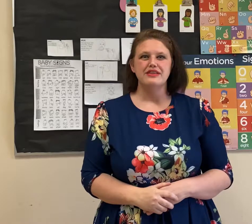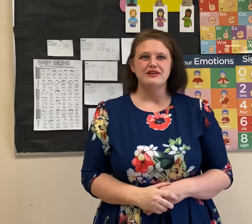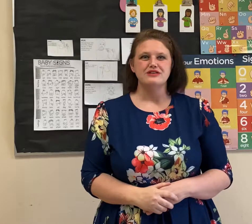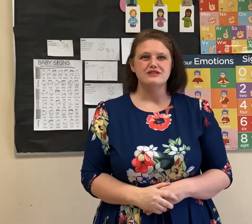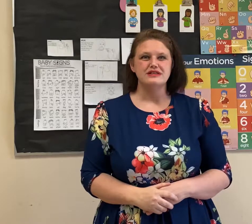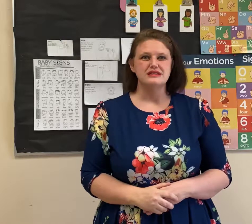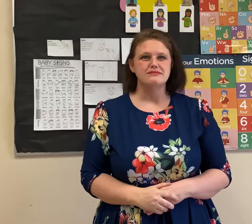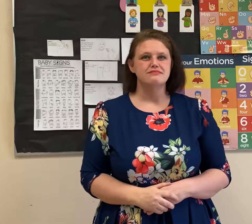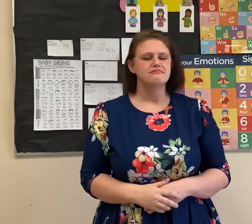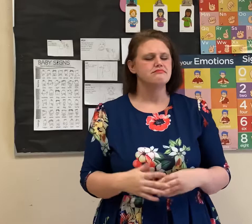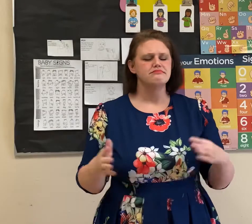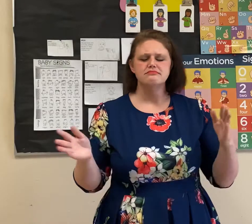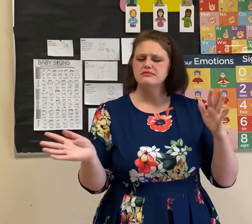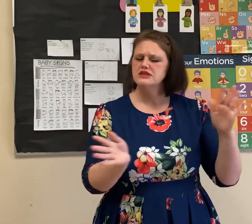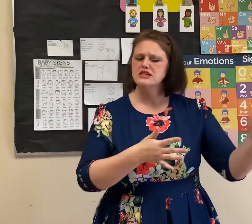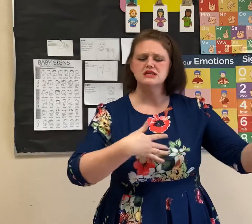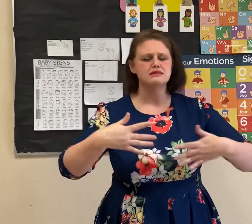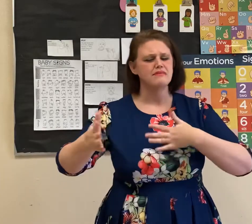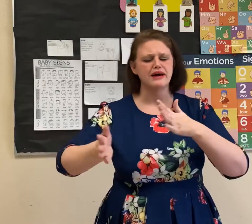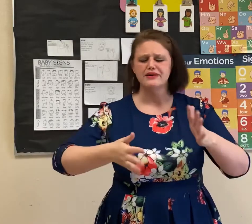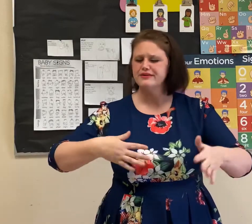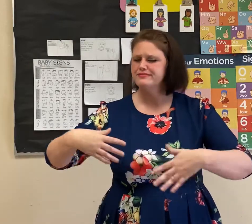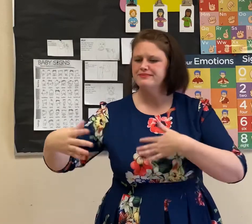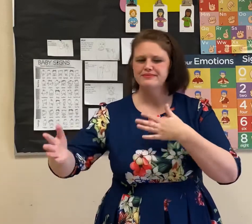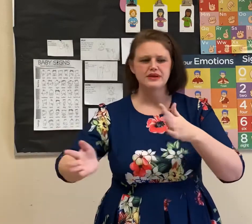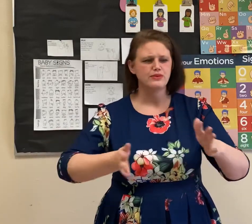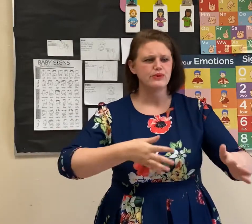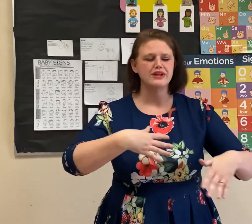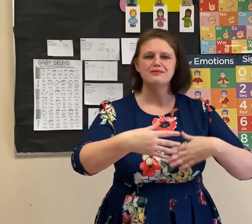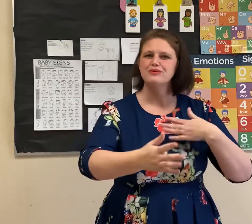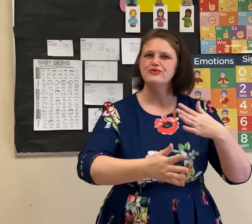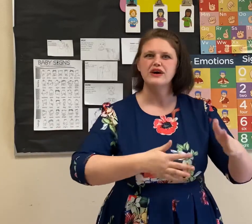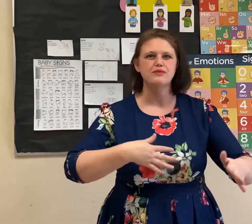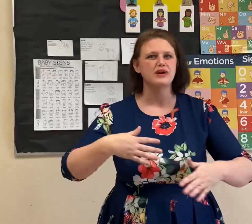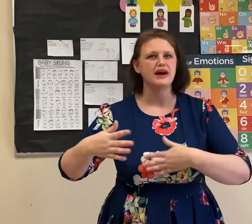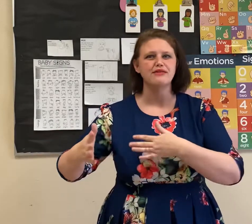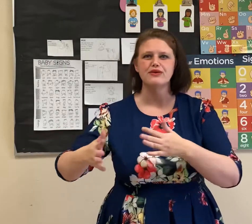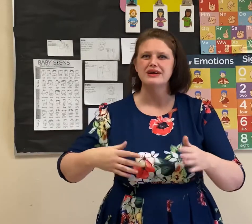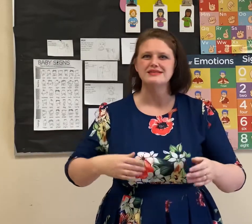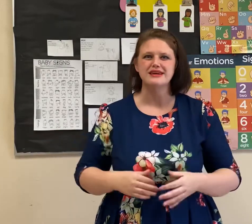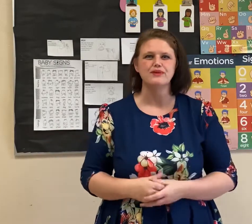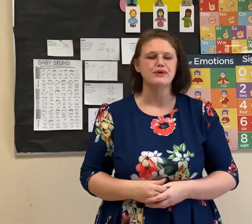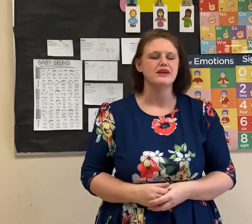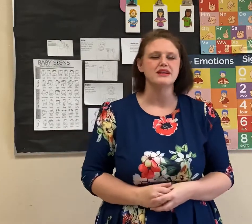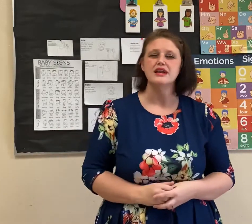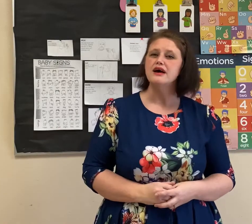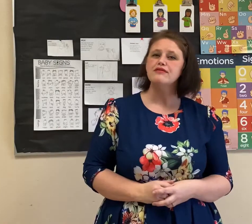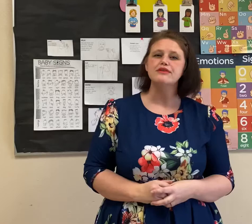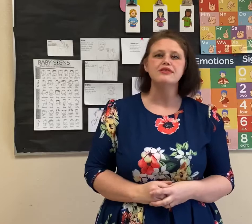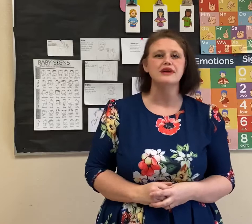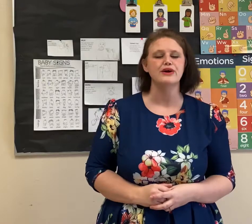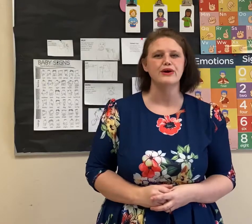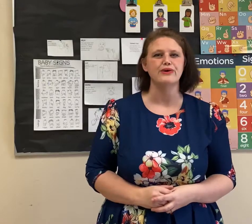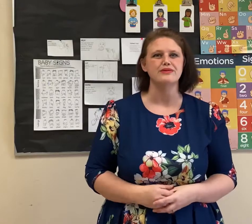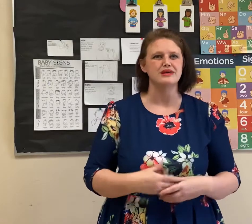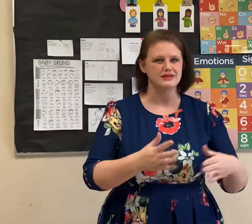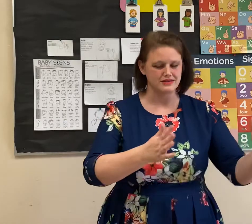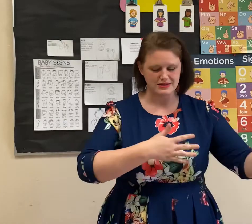There's, doesn't matter. We're going to move on. We're going to have a great day. We're going to let everything go because it